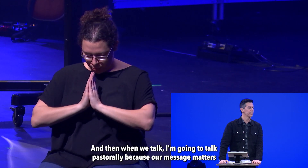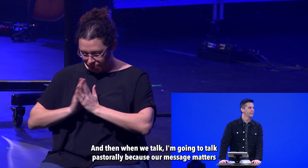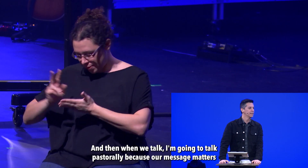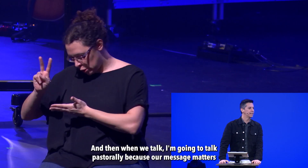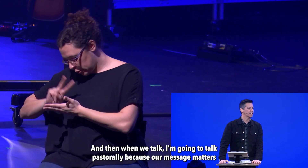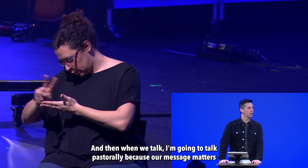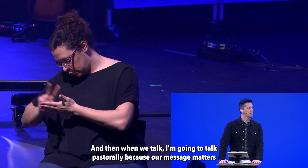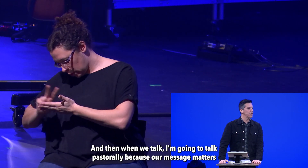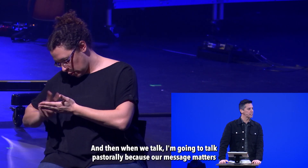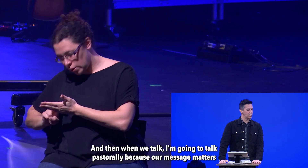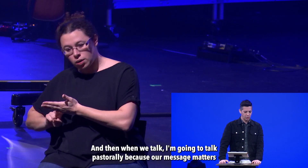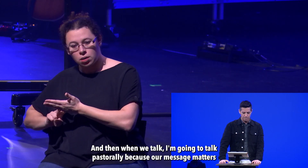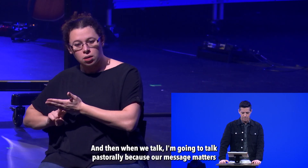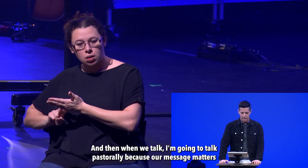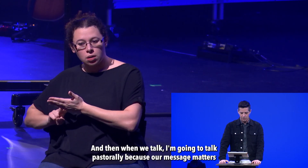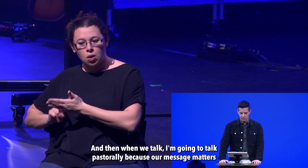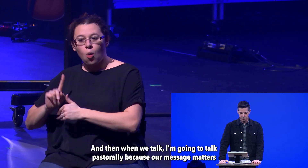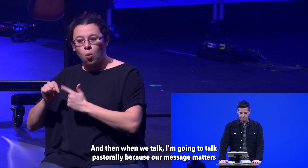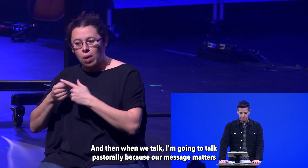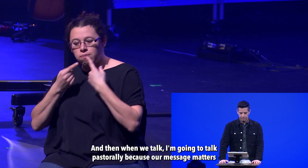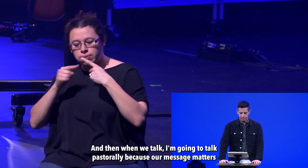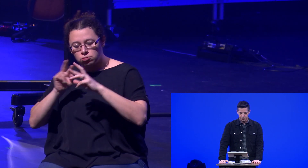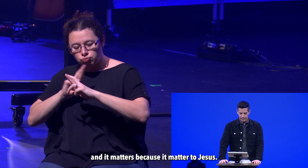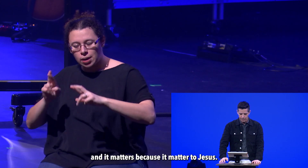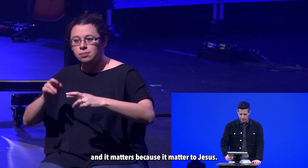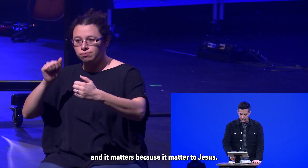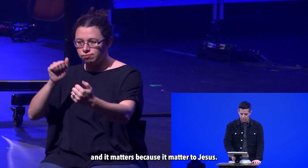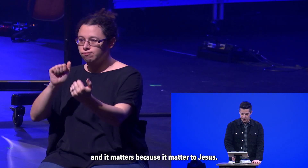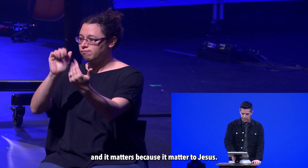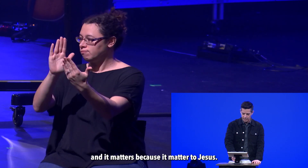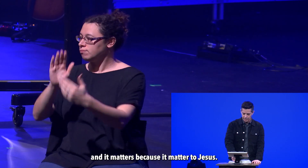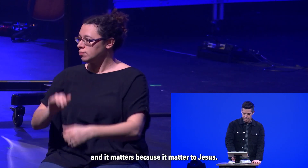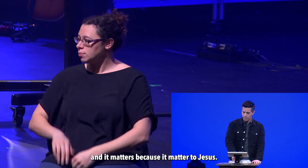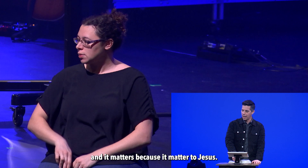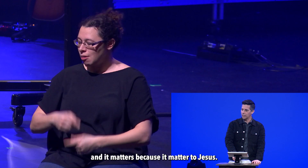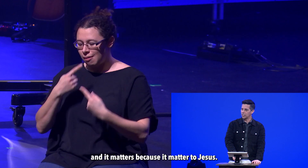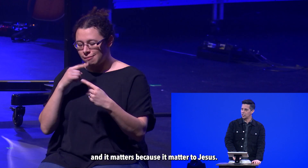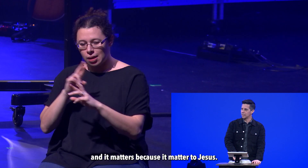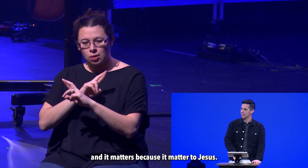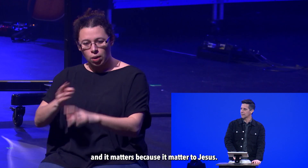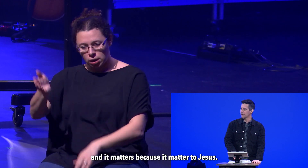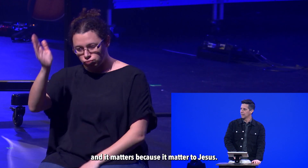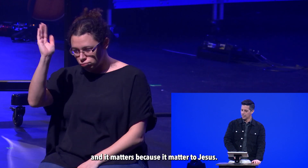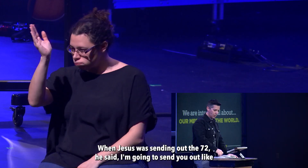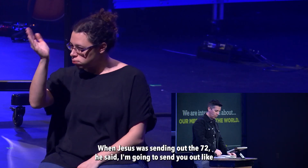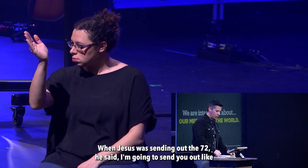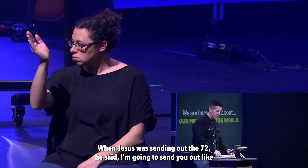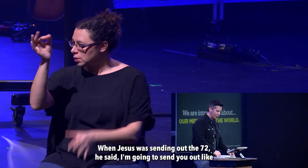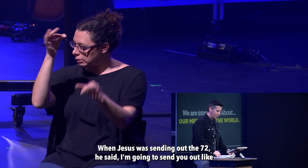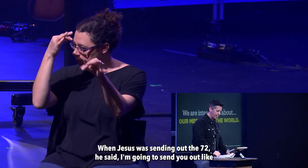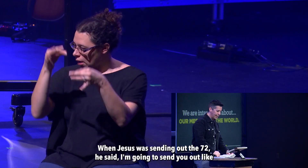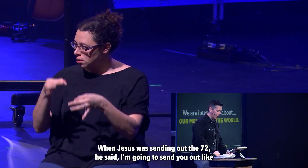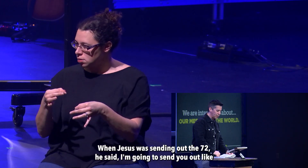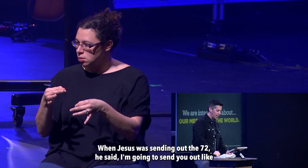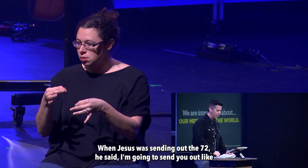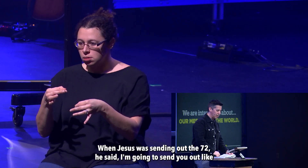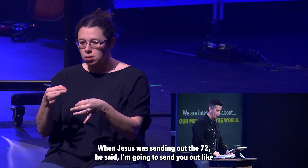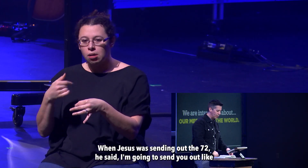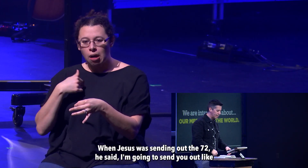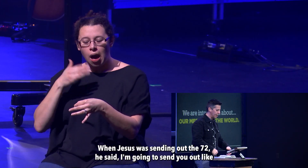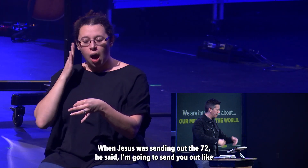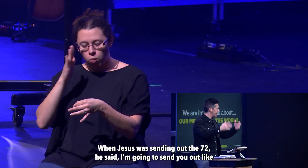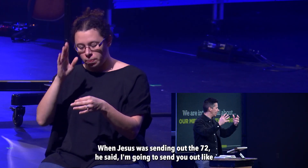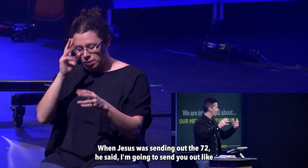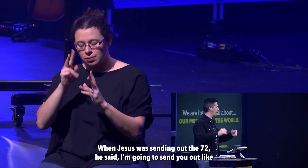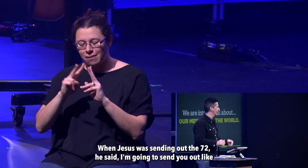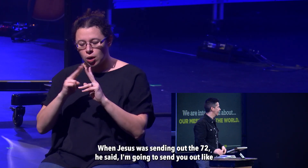pastorally. Because our message matters. And it matters because it mattered to Jesus. When Jesus was sending out the 72,